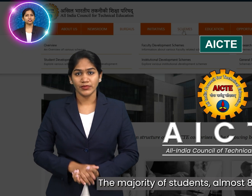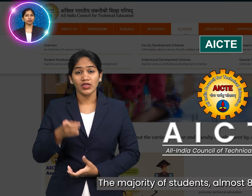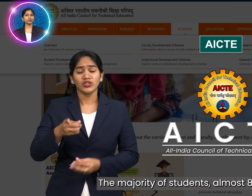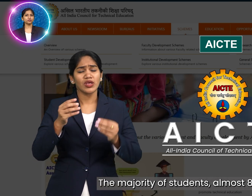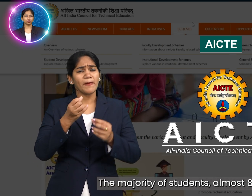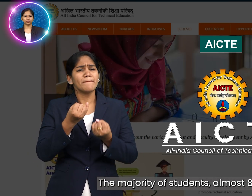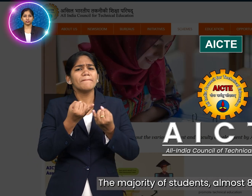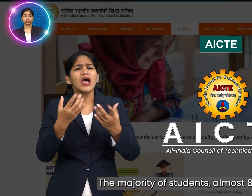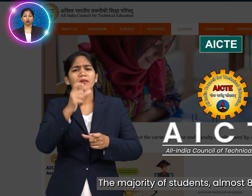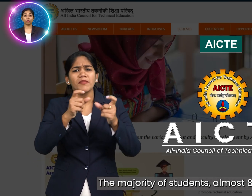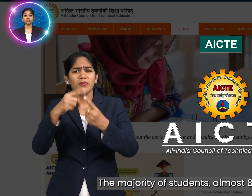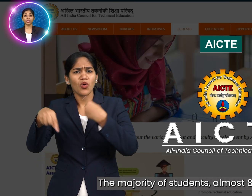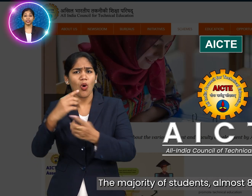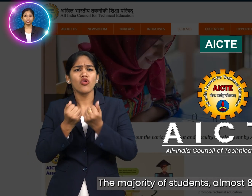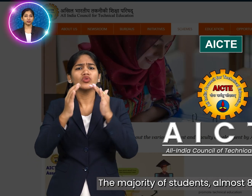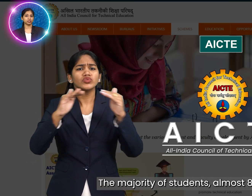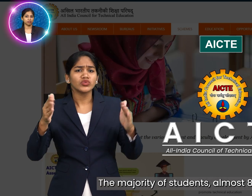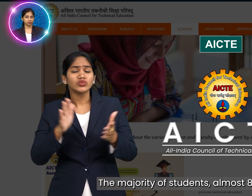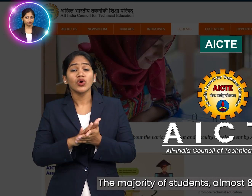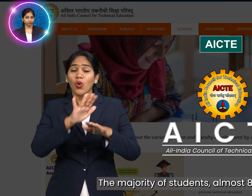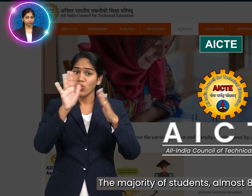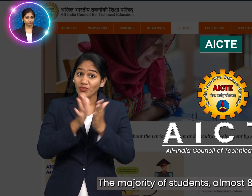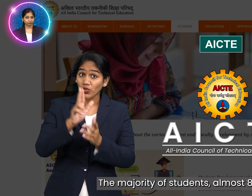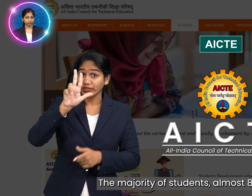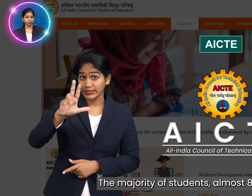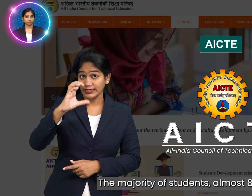The majority of students, almost 80%,